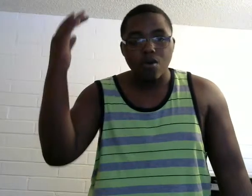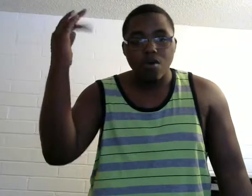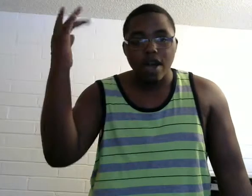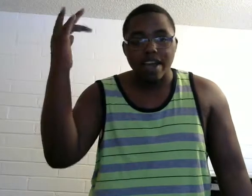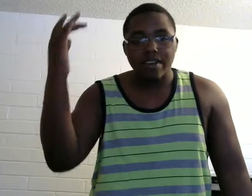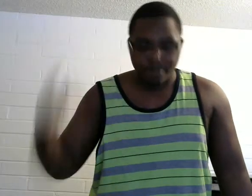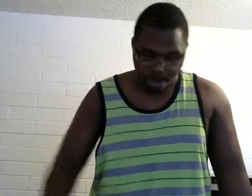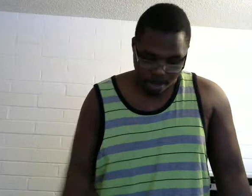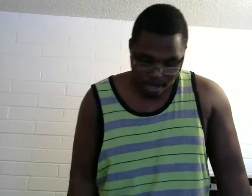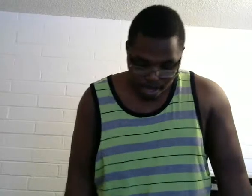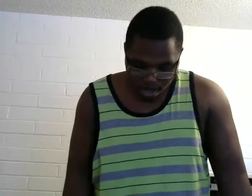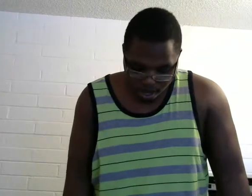why,